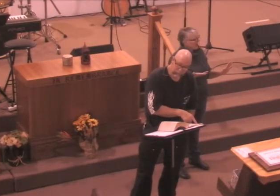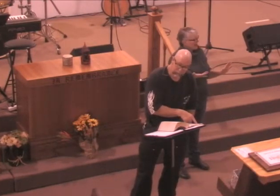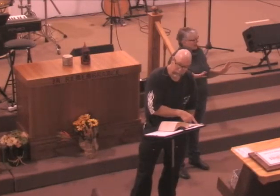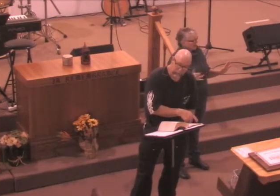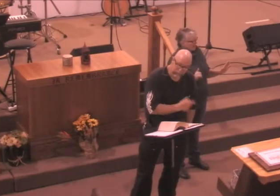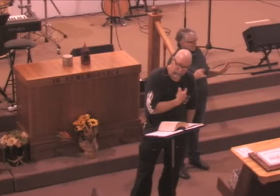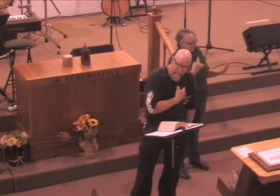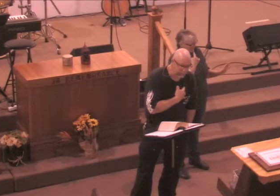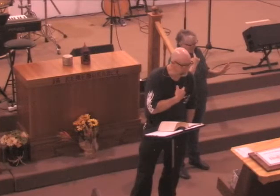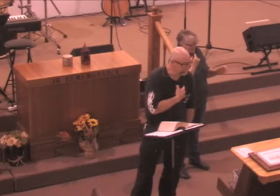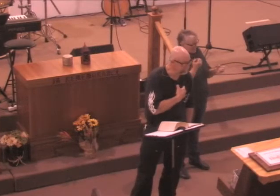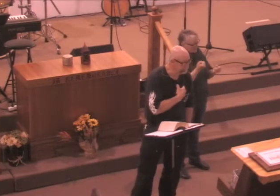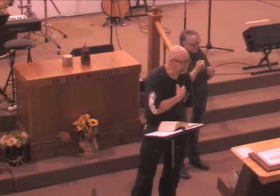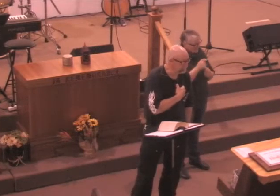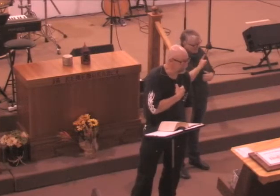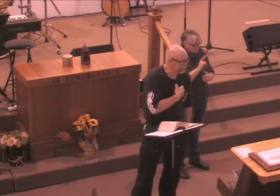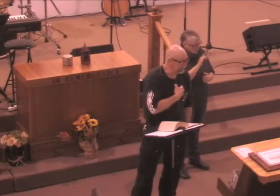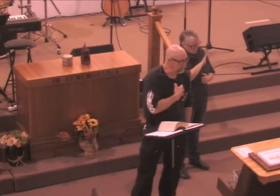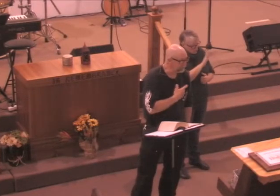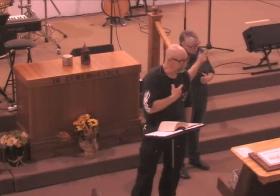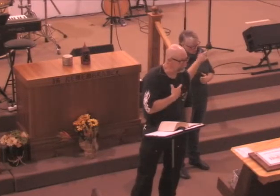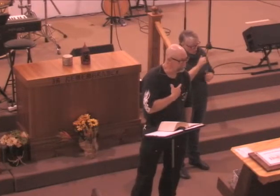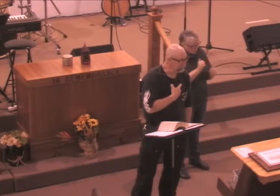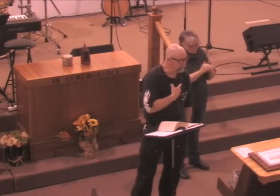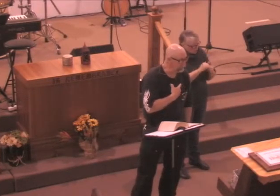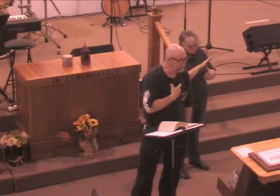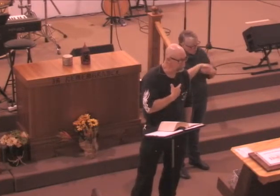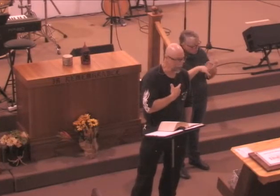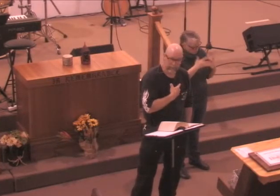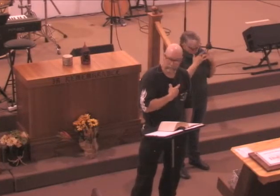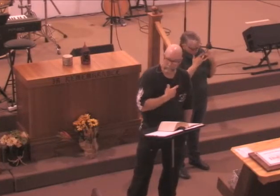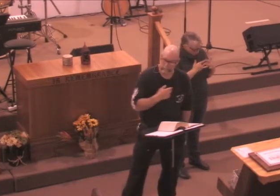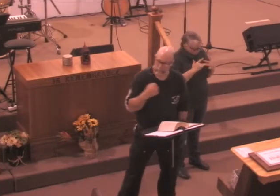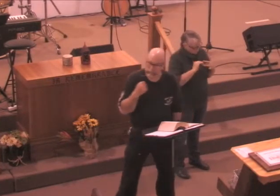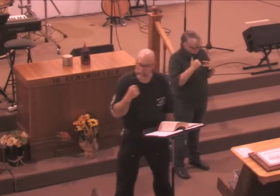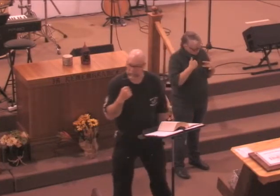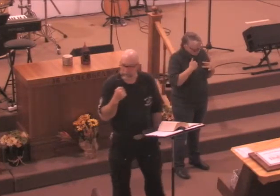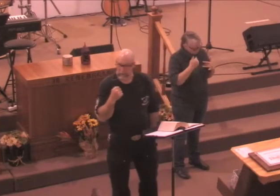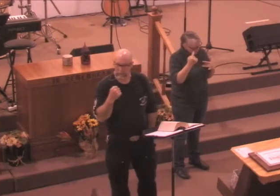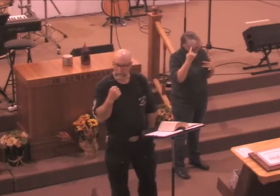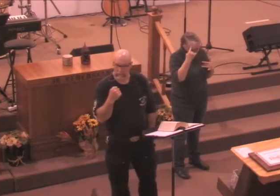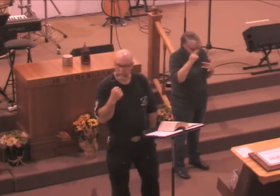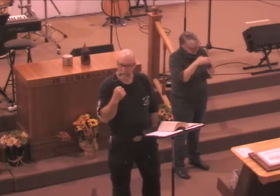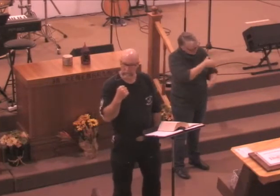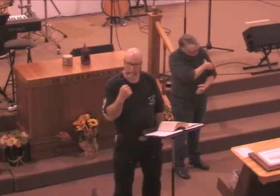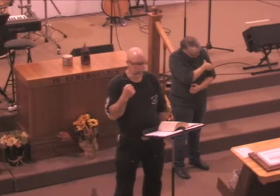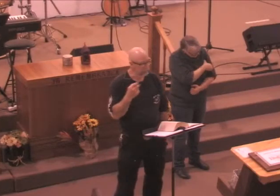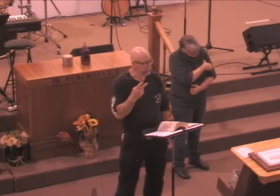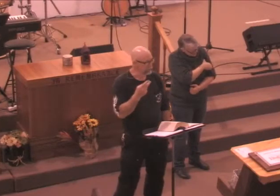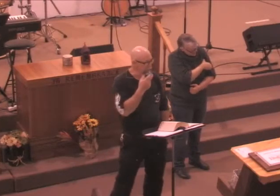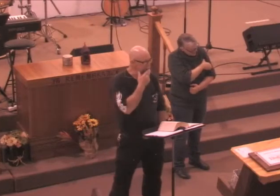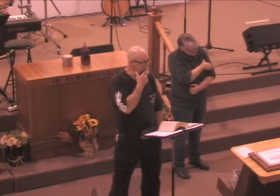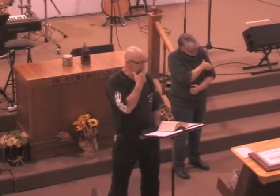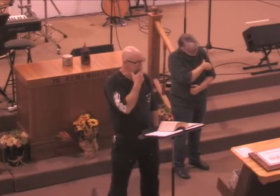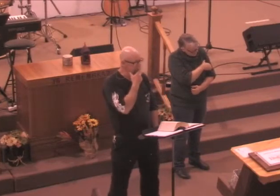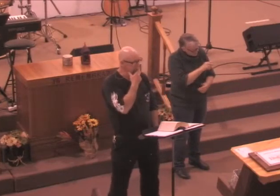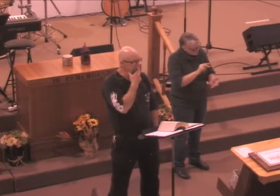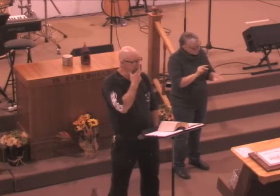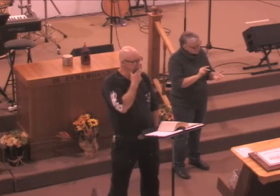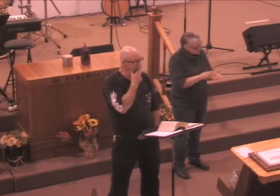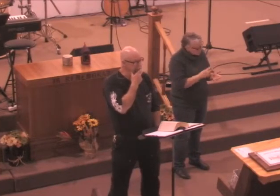love the Lord your God with all your heart, soul, mind, strength, twice a day.